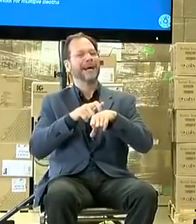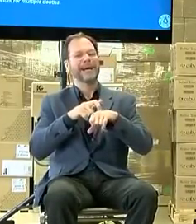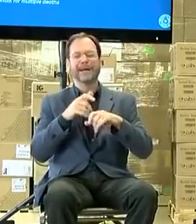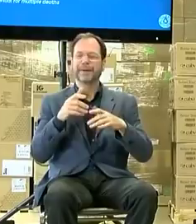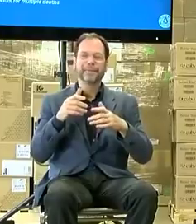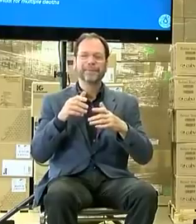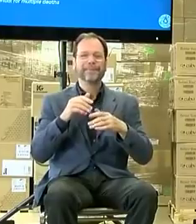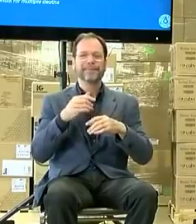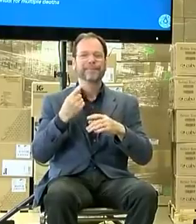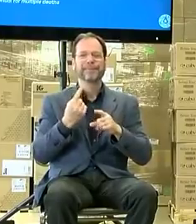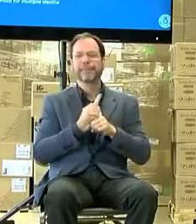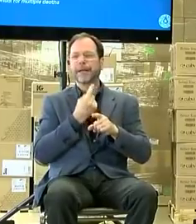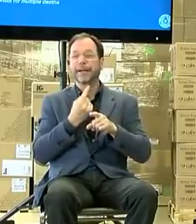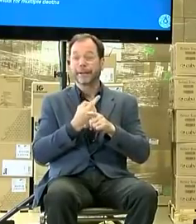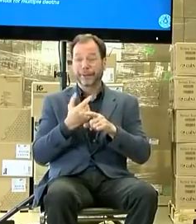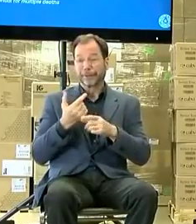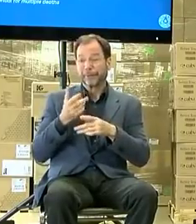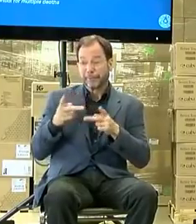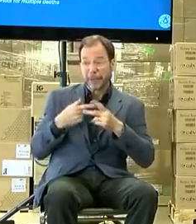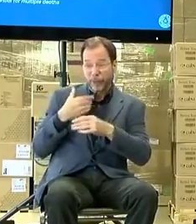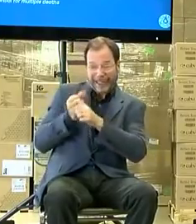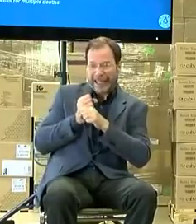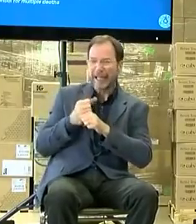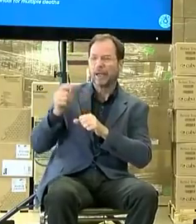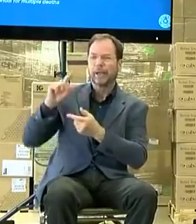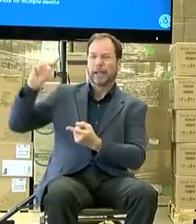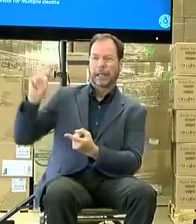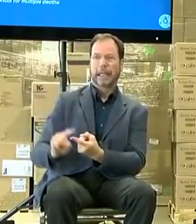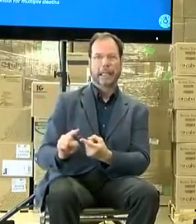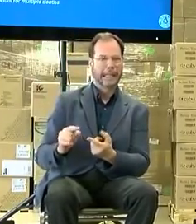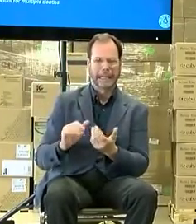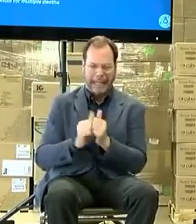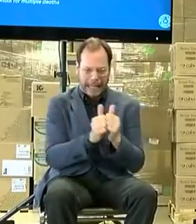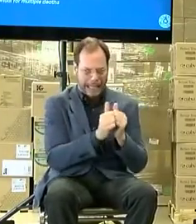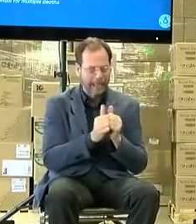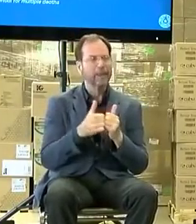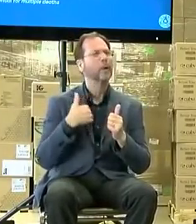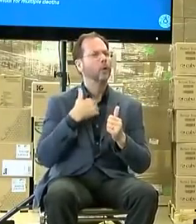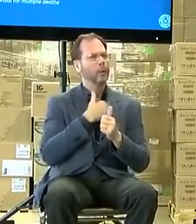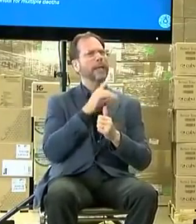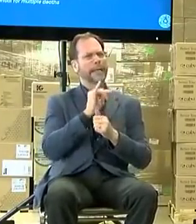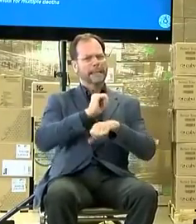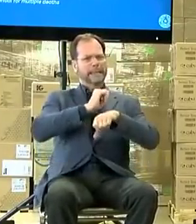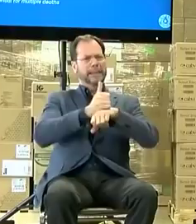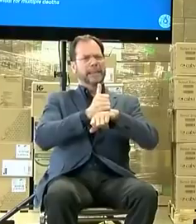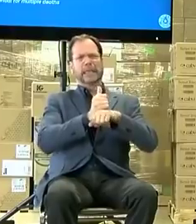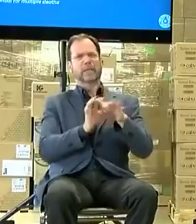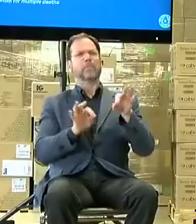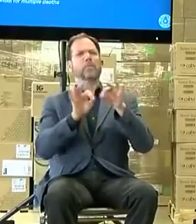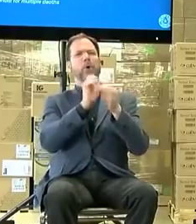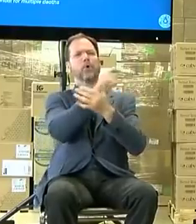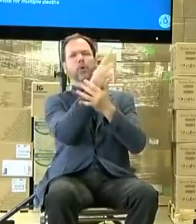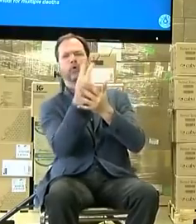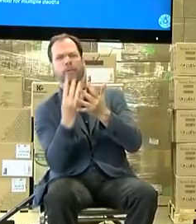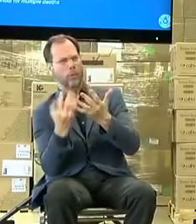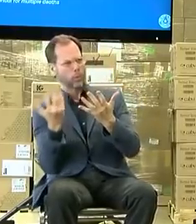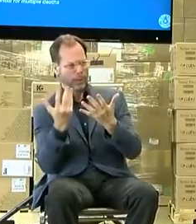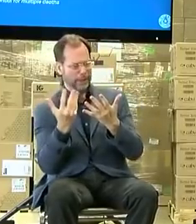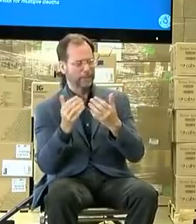ways ordinary supply was curtailed. So we did come up with priorities, and our priorities